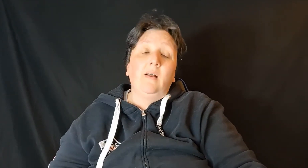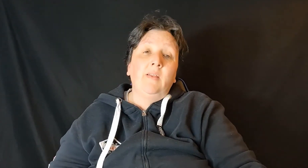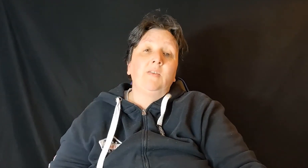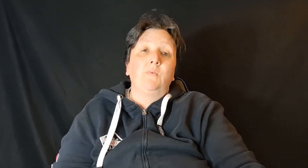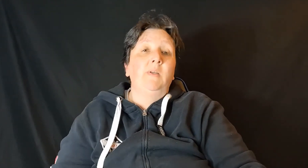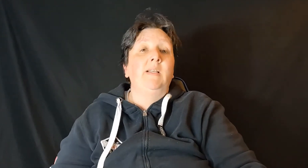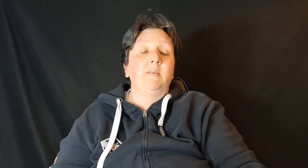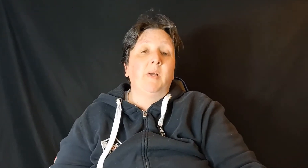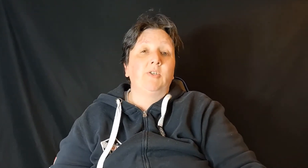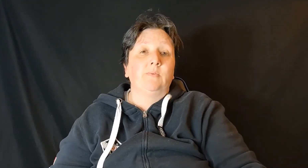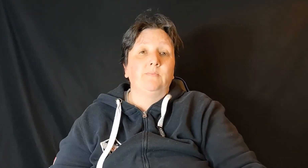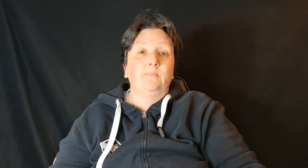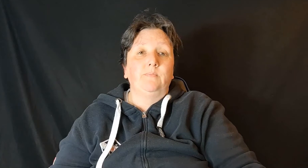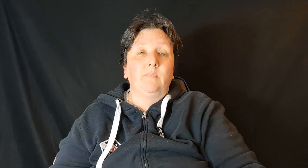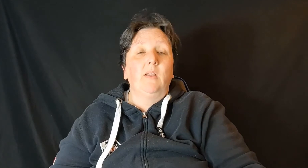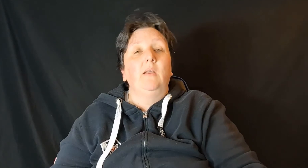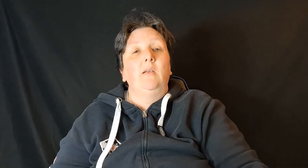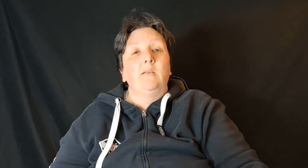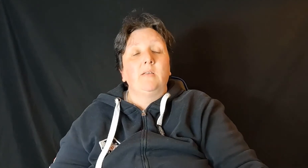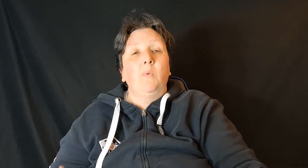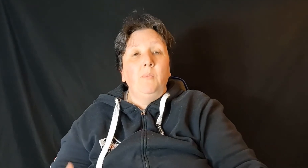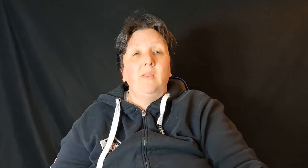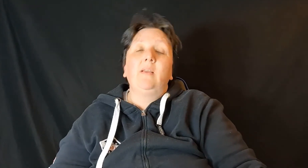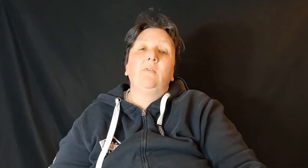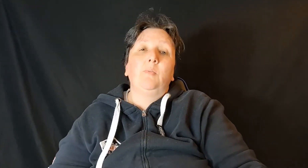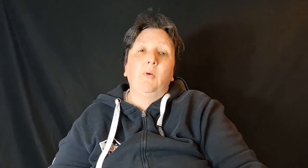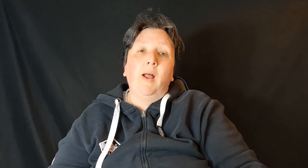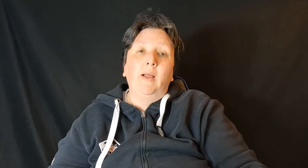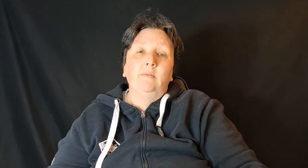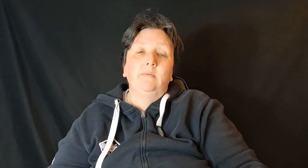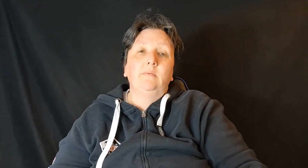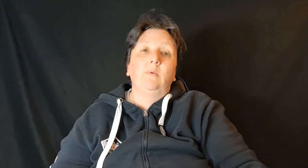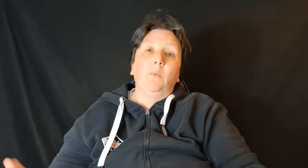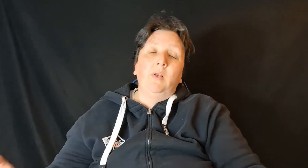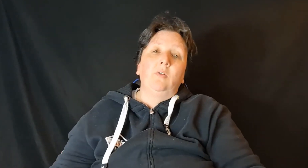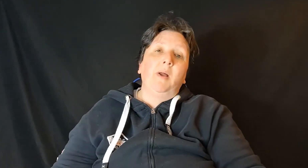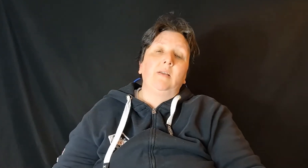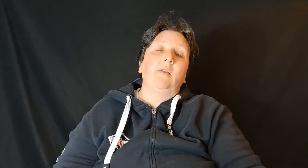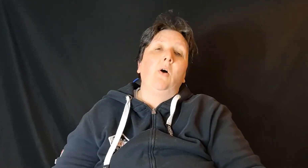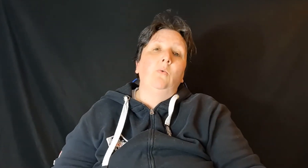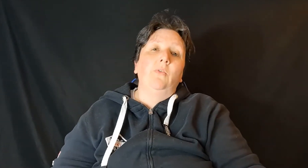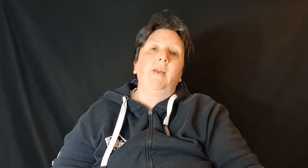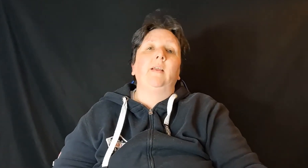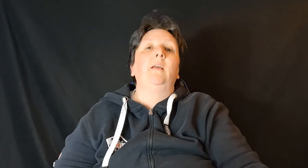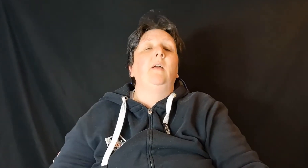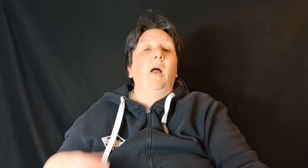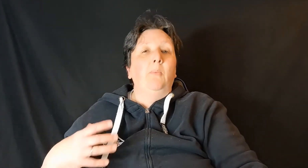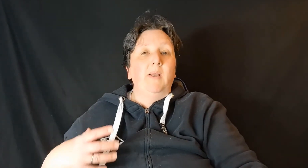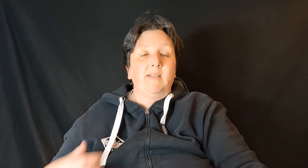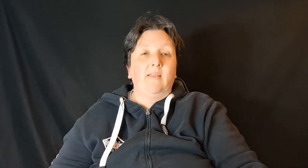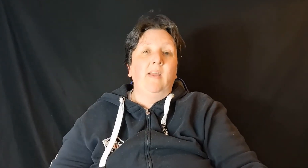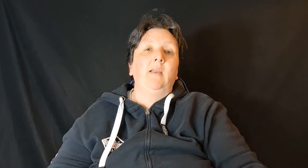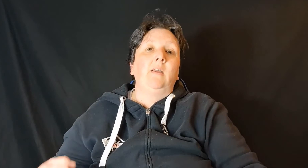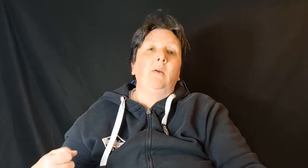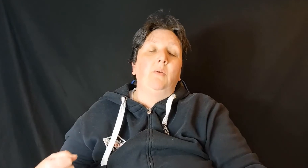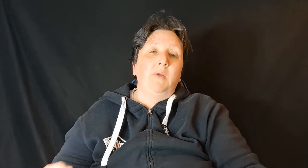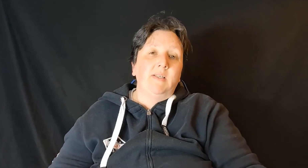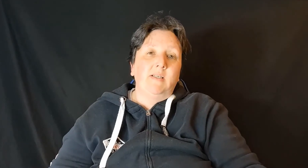that's really special. So when we think of the prayer, we look back at the whole thing and we say thank you and we say